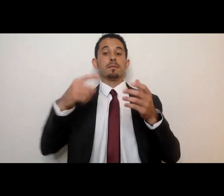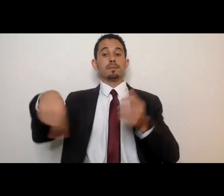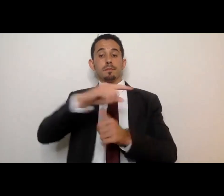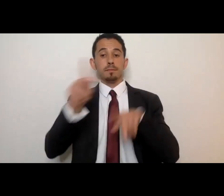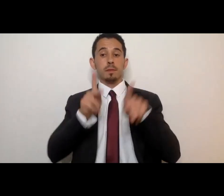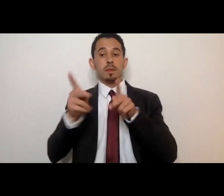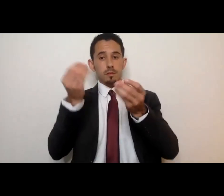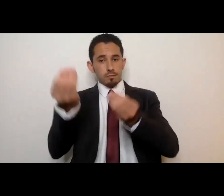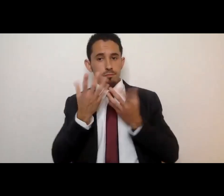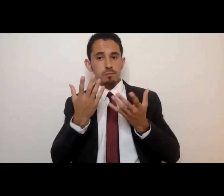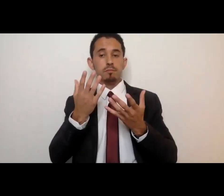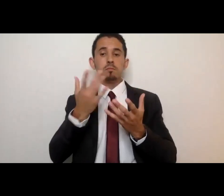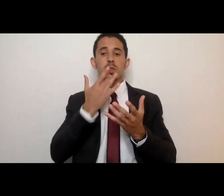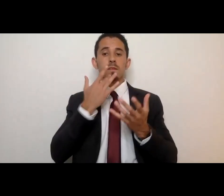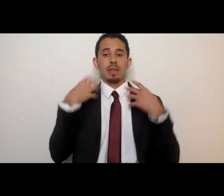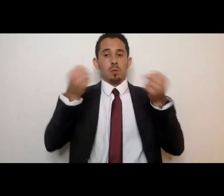see here.